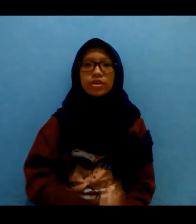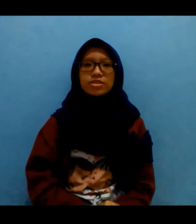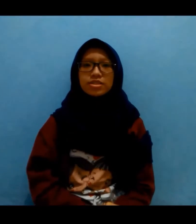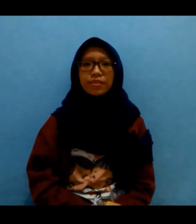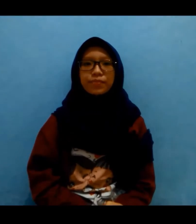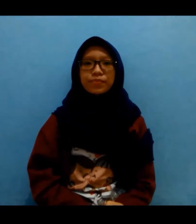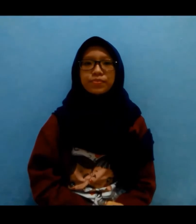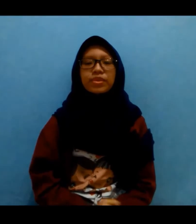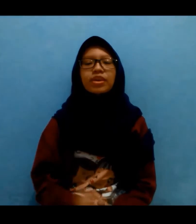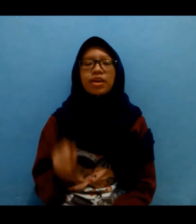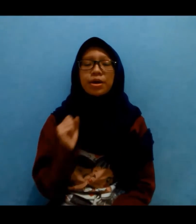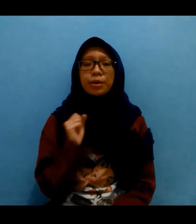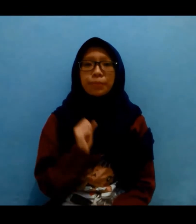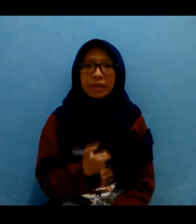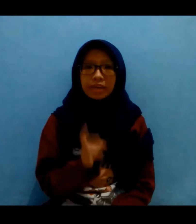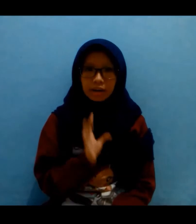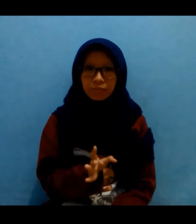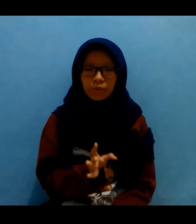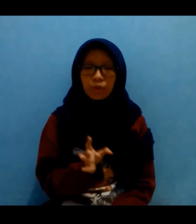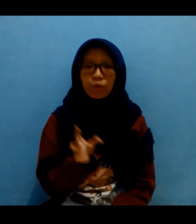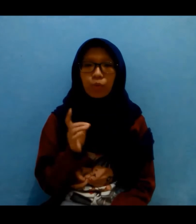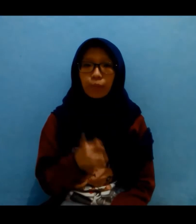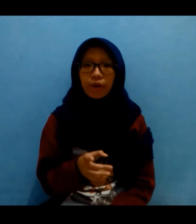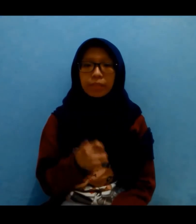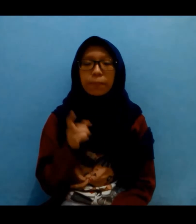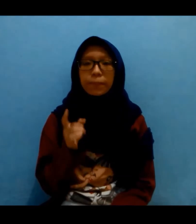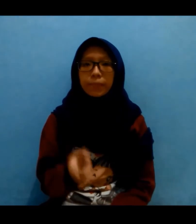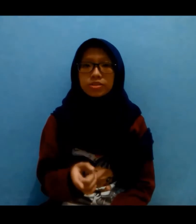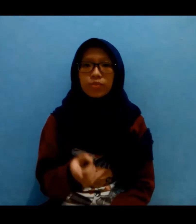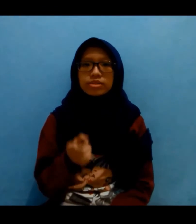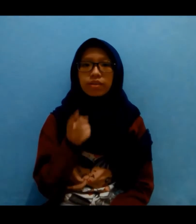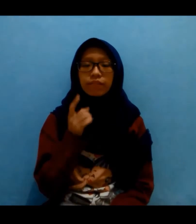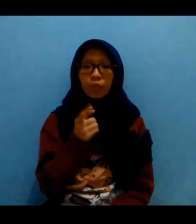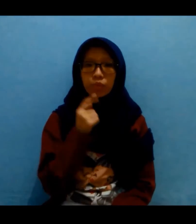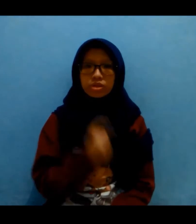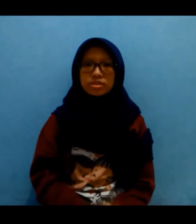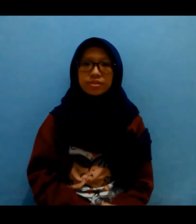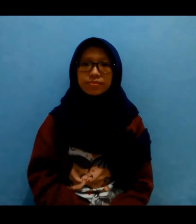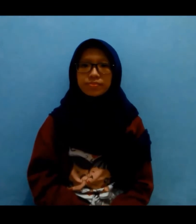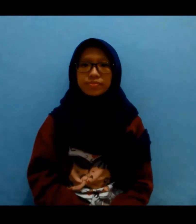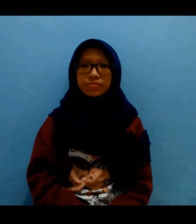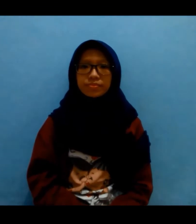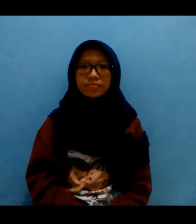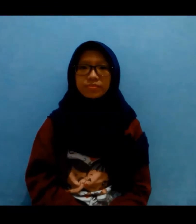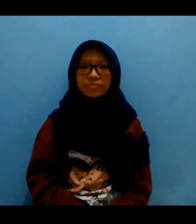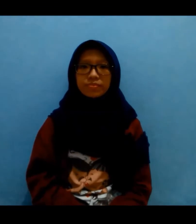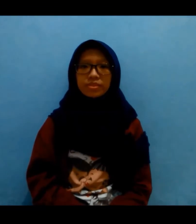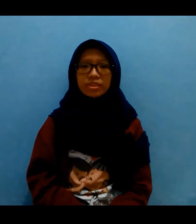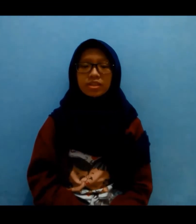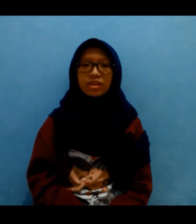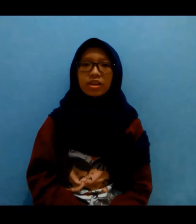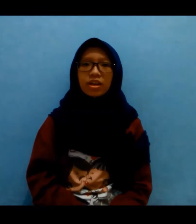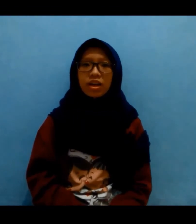First, be careful with persuasive words.